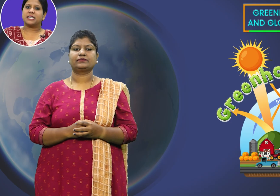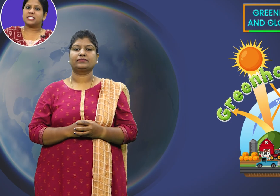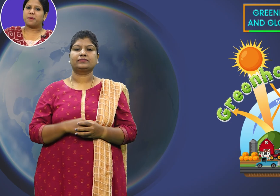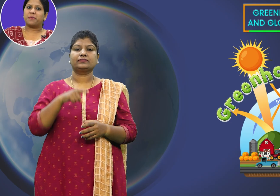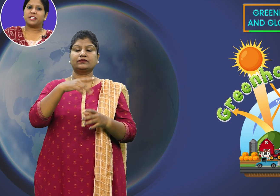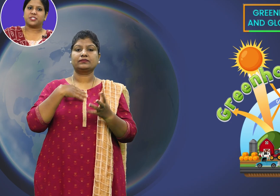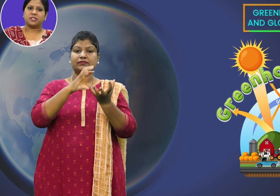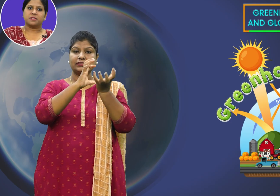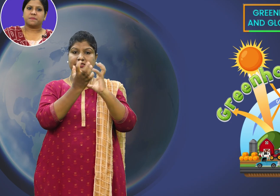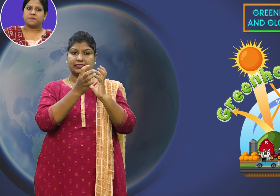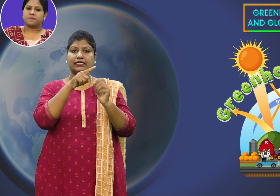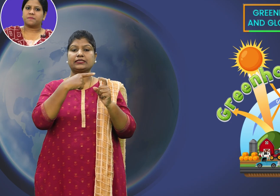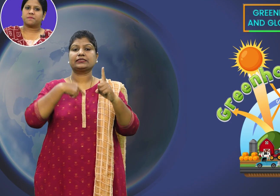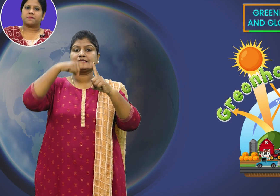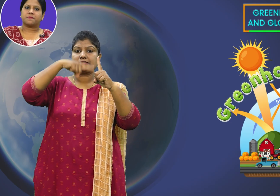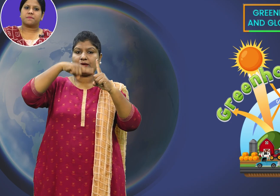the earth's temperature